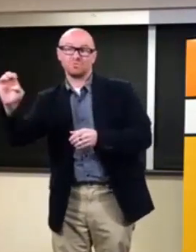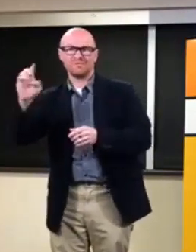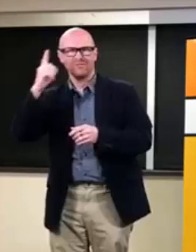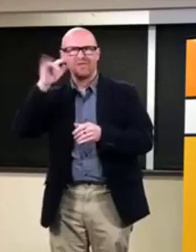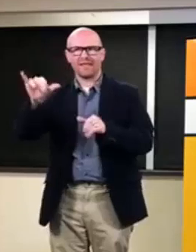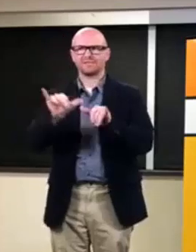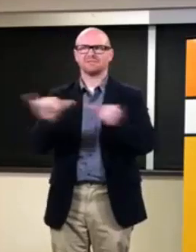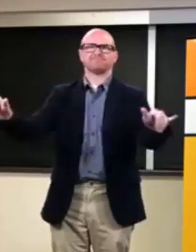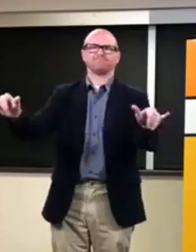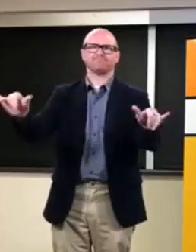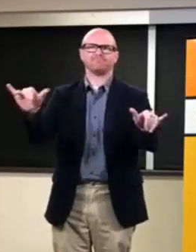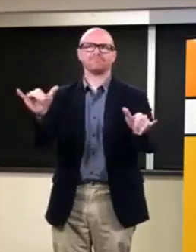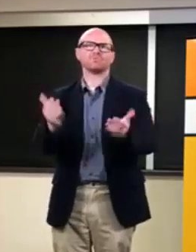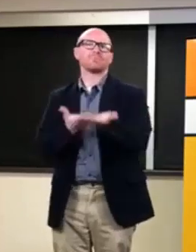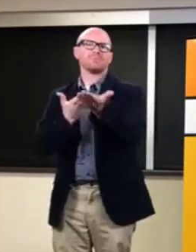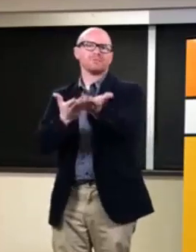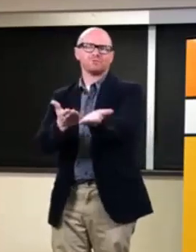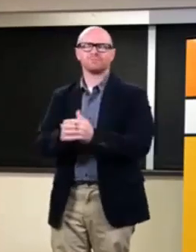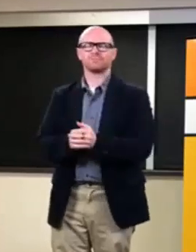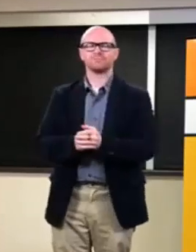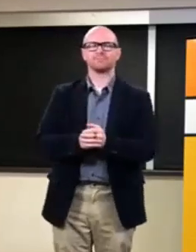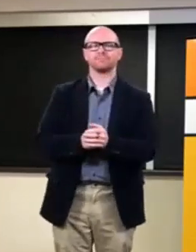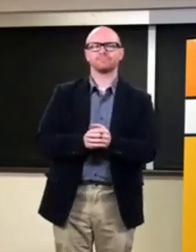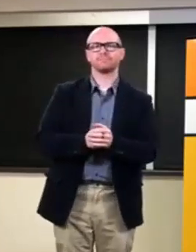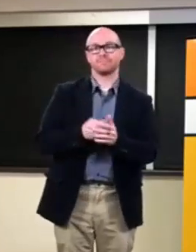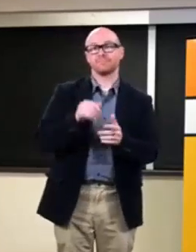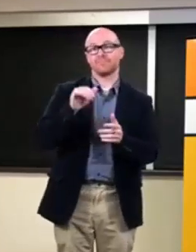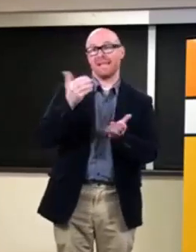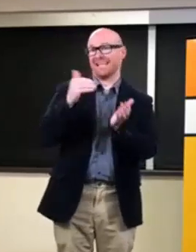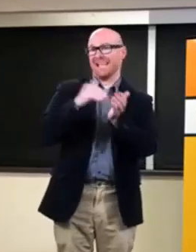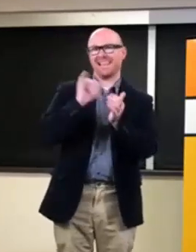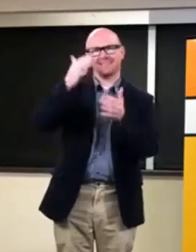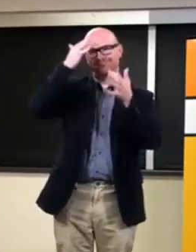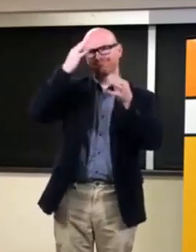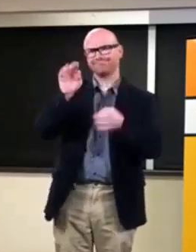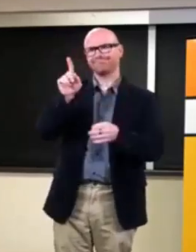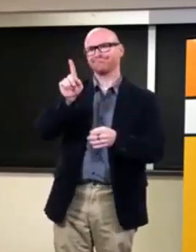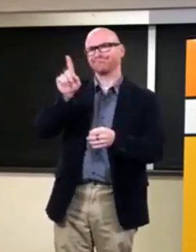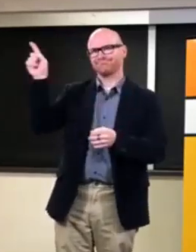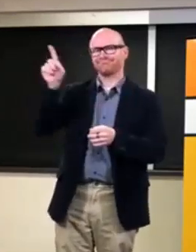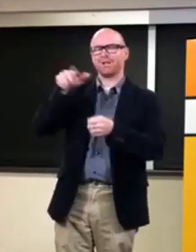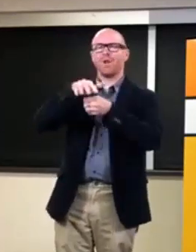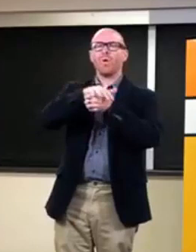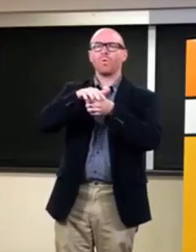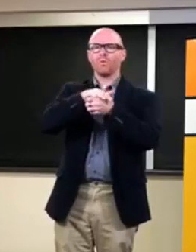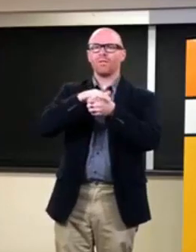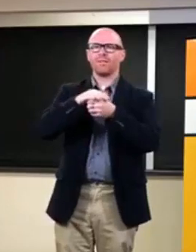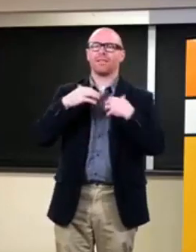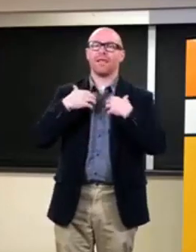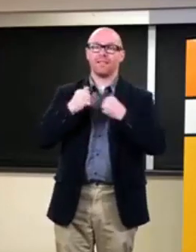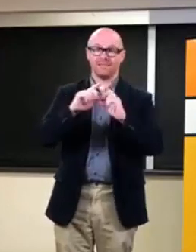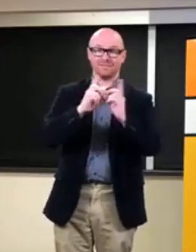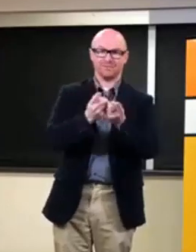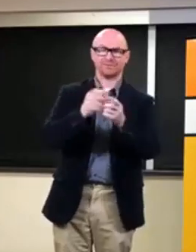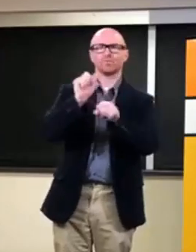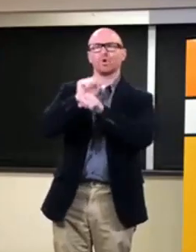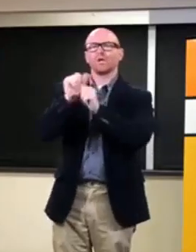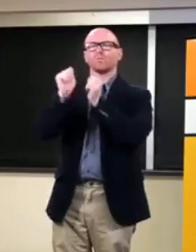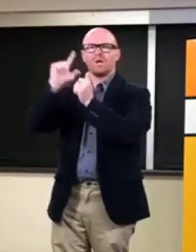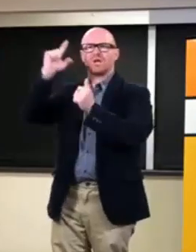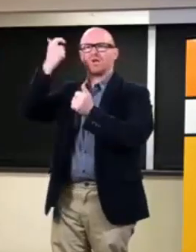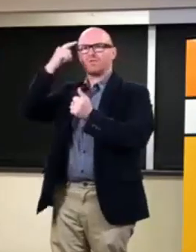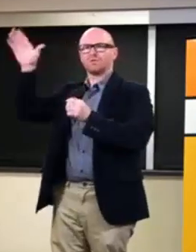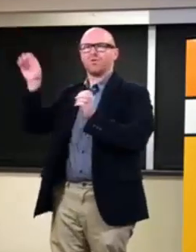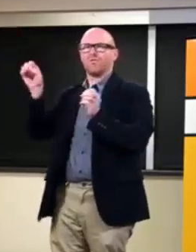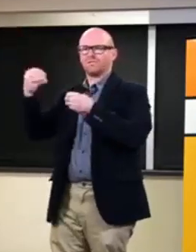will stay-at-home orders be in place? That, of course, is up to the decision of our local health districts and then the governor's office for any